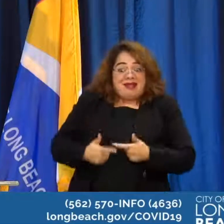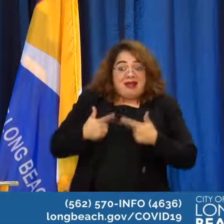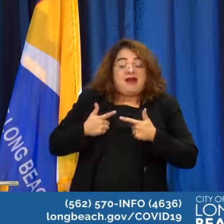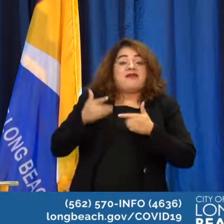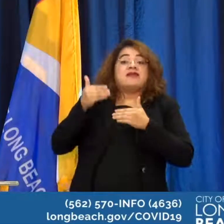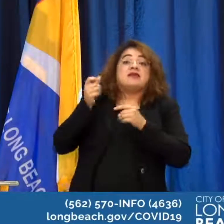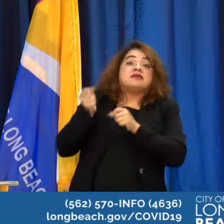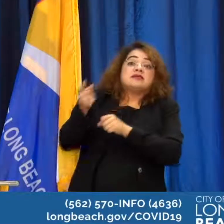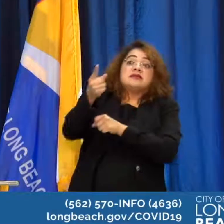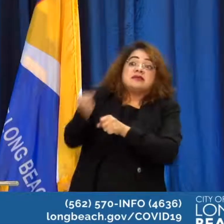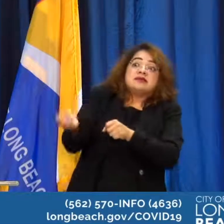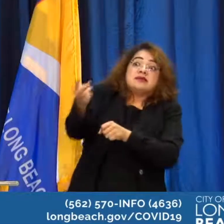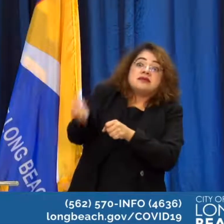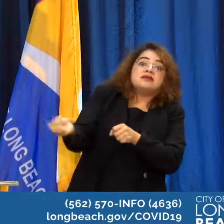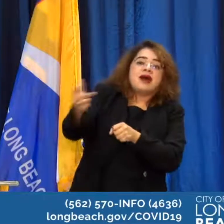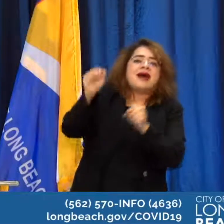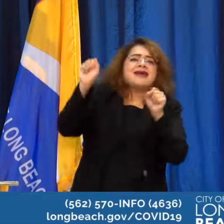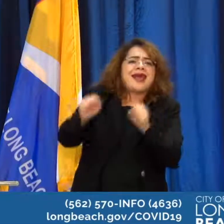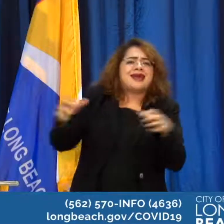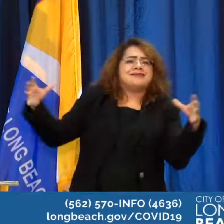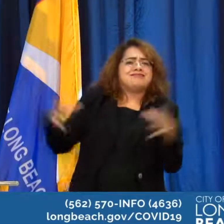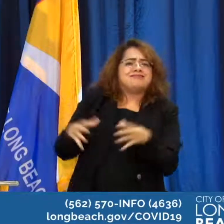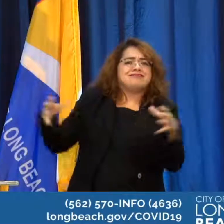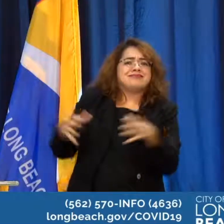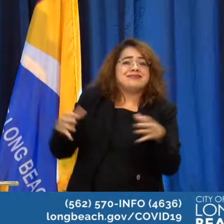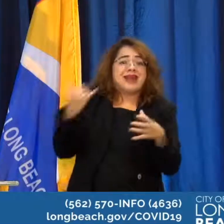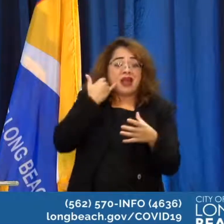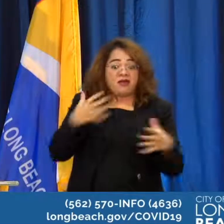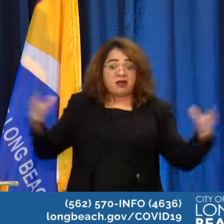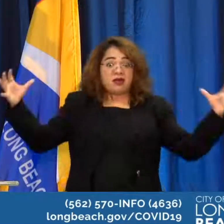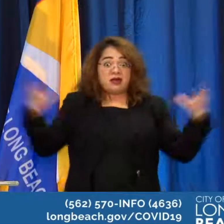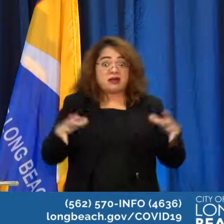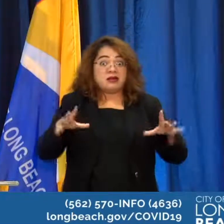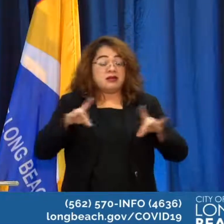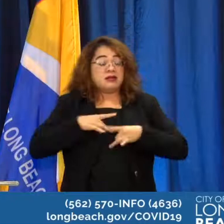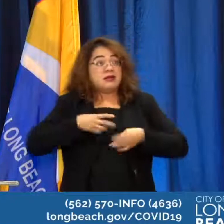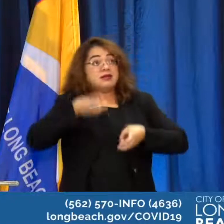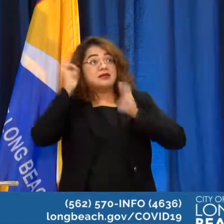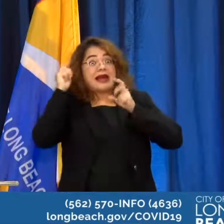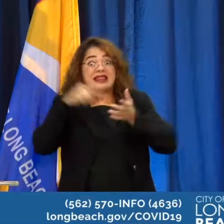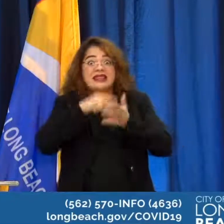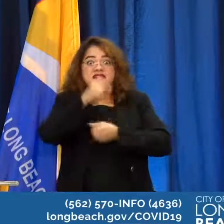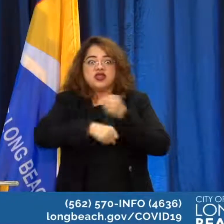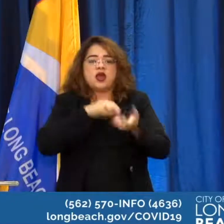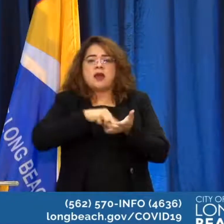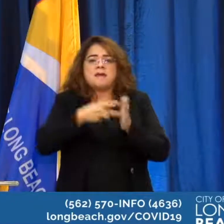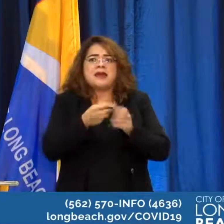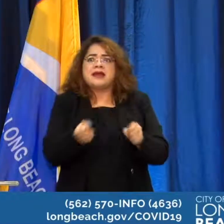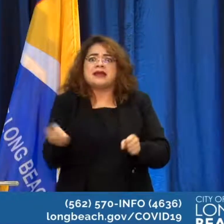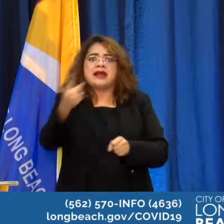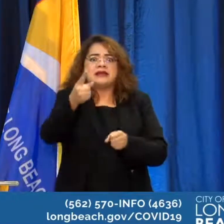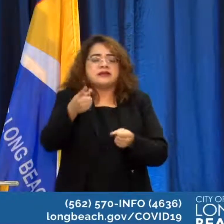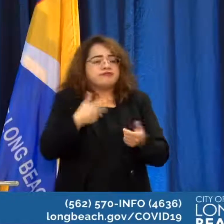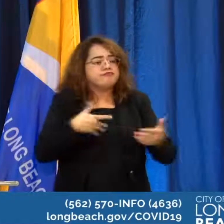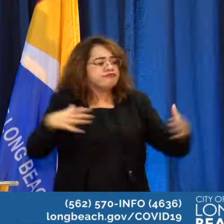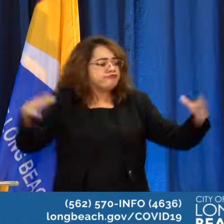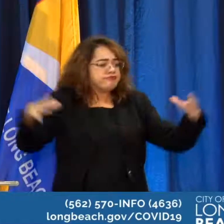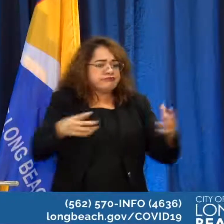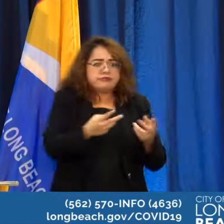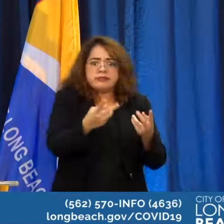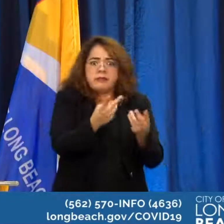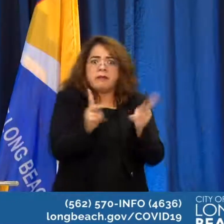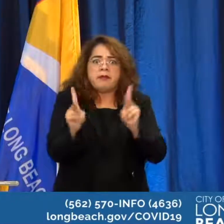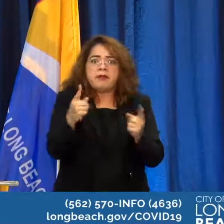just sacrificing this year's holidays so that we can enjoy all those in the future. But I still continue to be thankful for